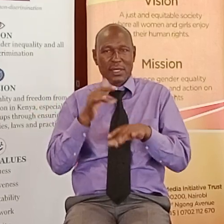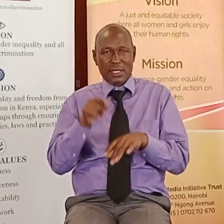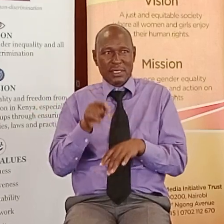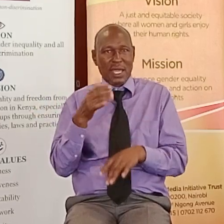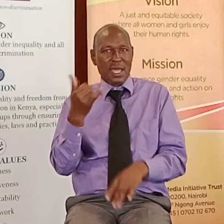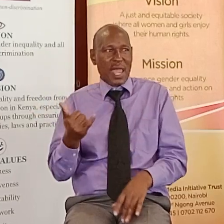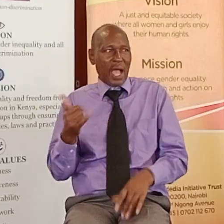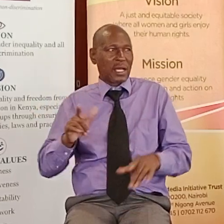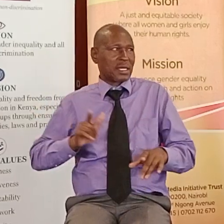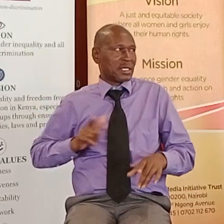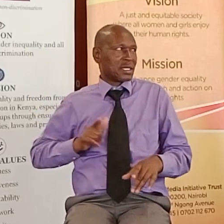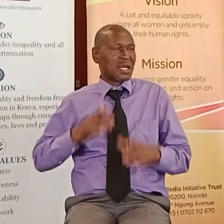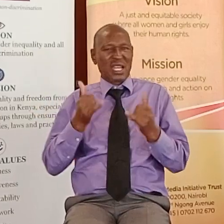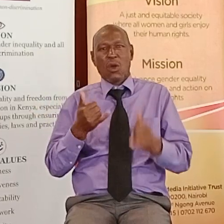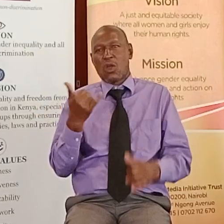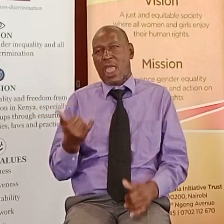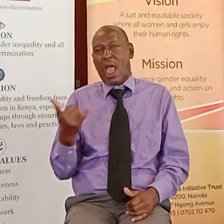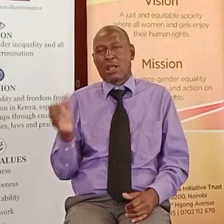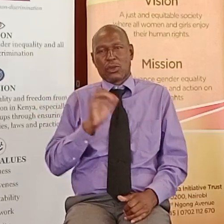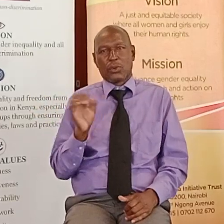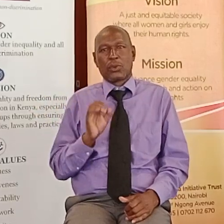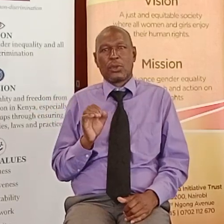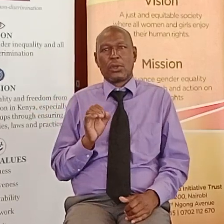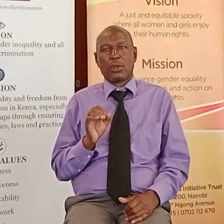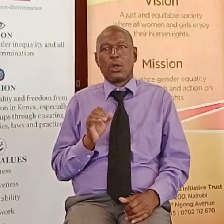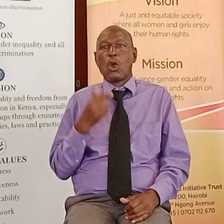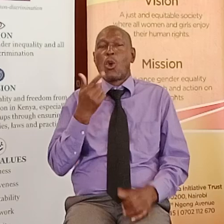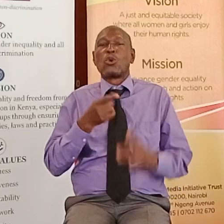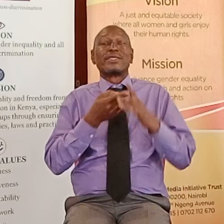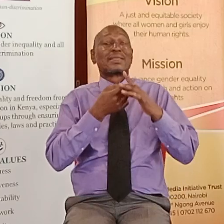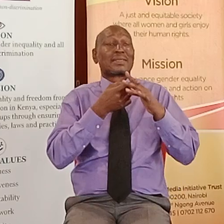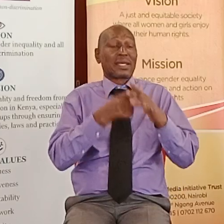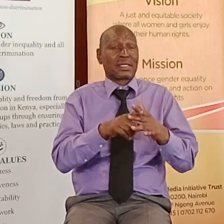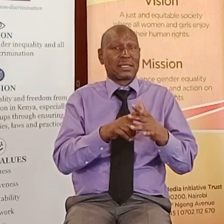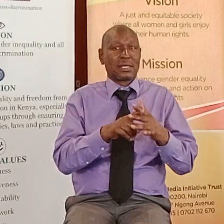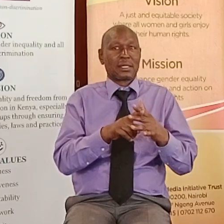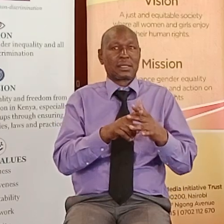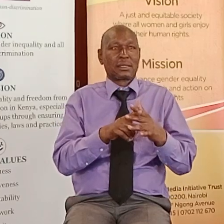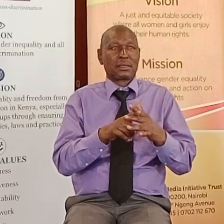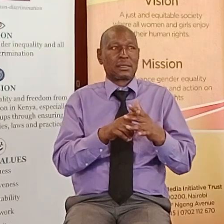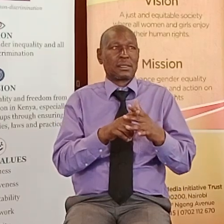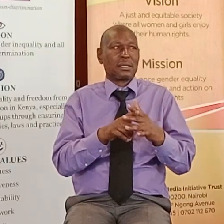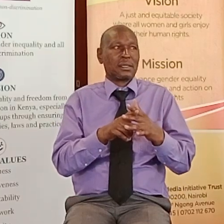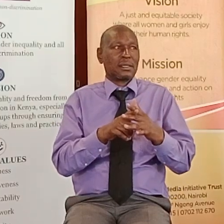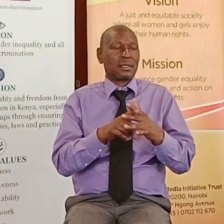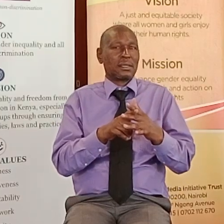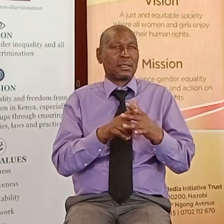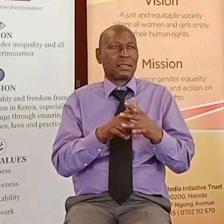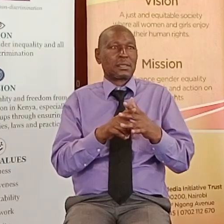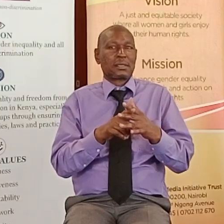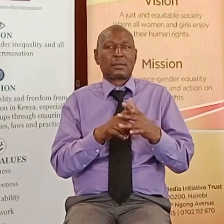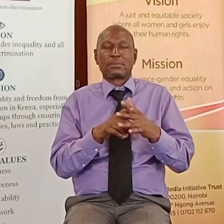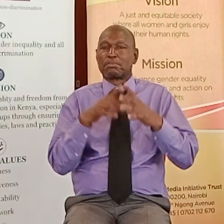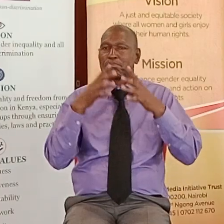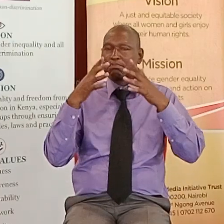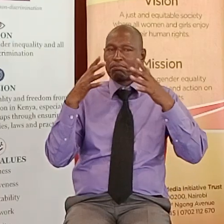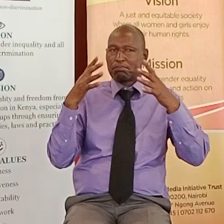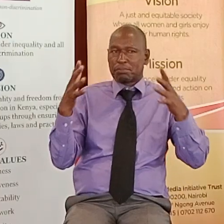she's not very young, who started Greta Thunberg, who started